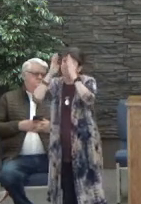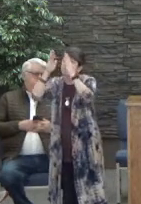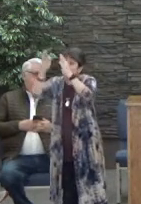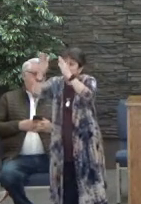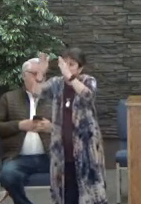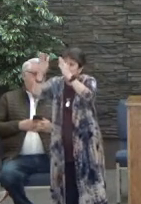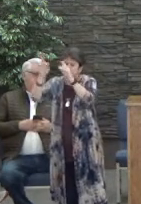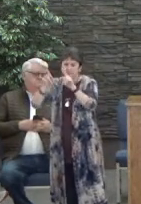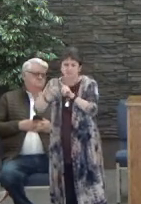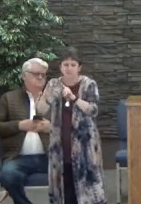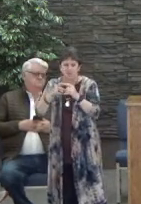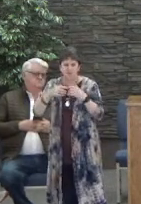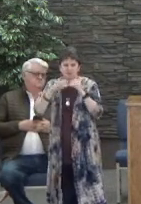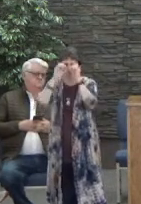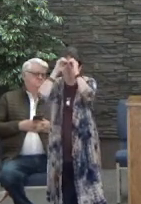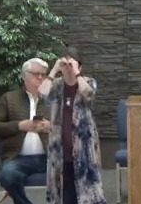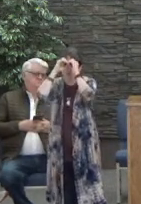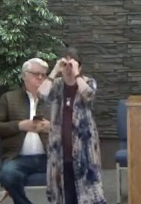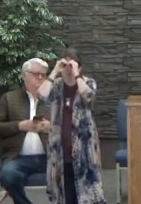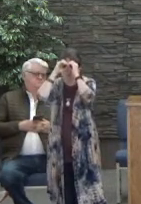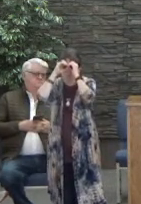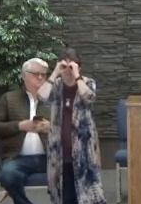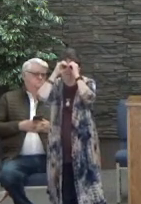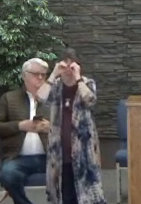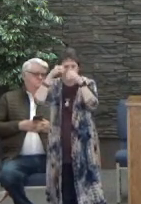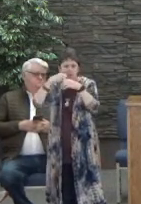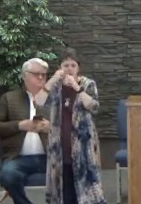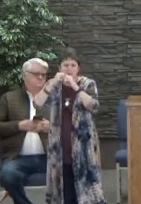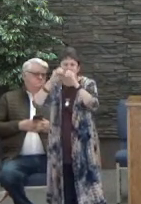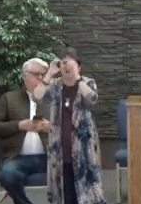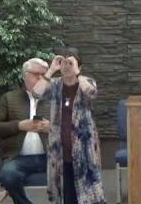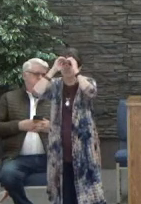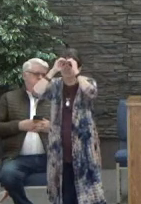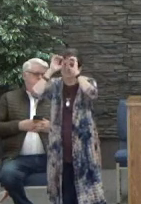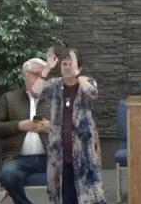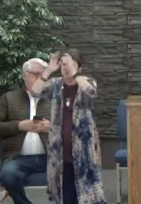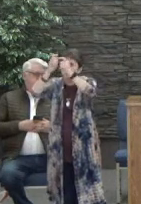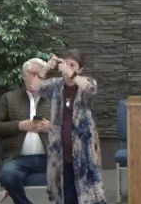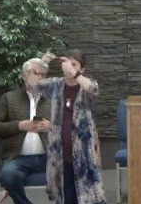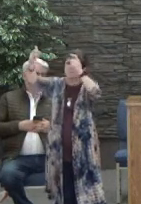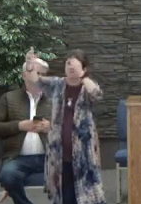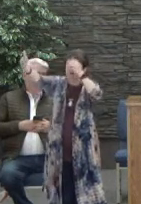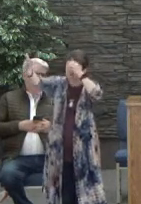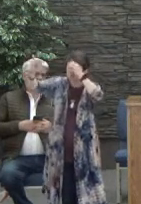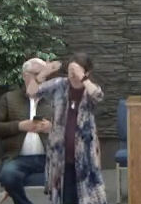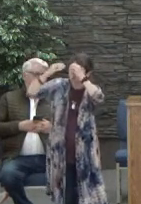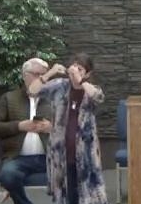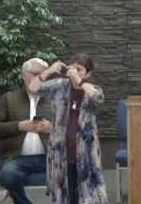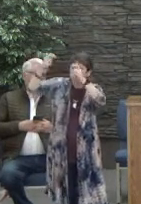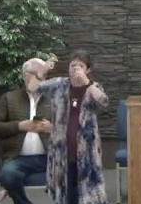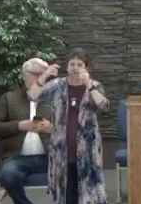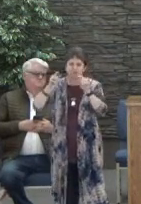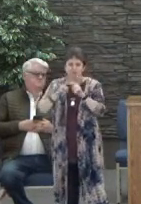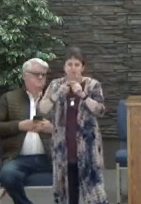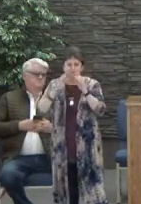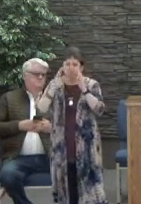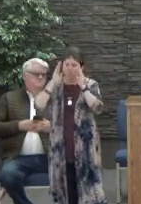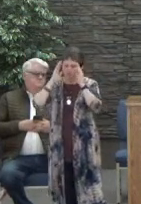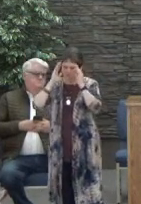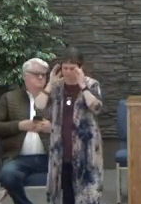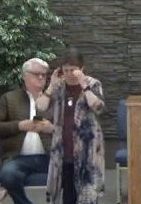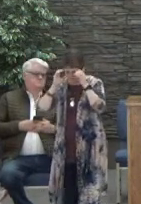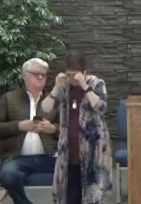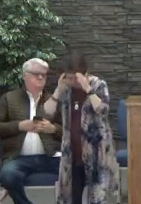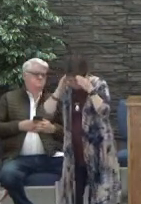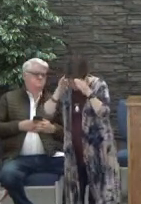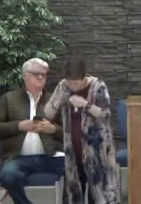is kind of like having binoculars. It makes them seem bigger than they are. You know, whether you focus on your problems,